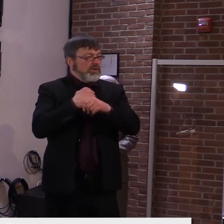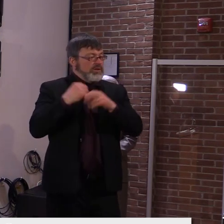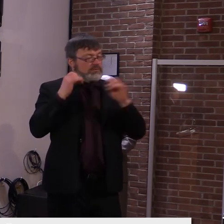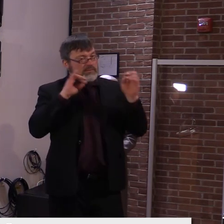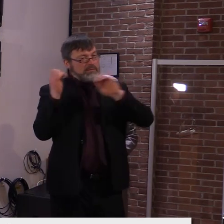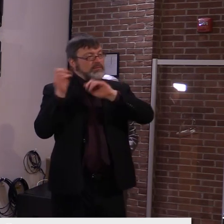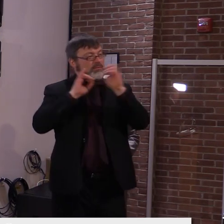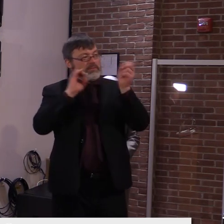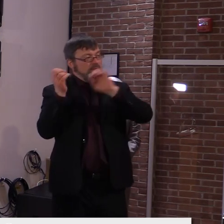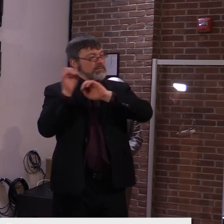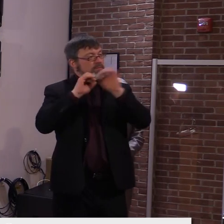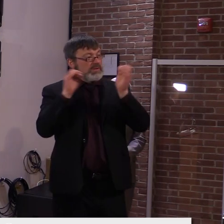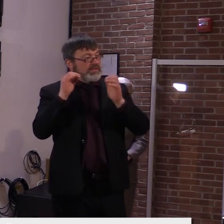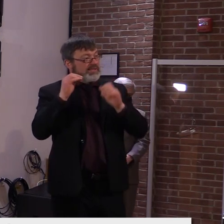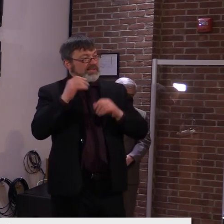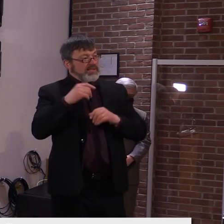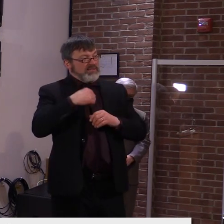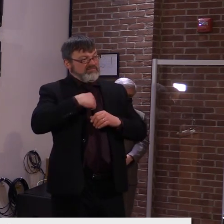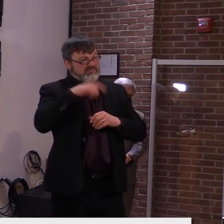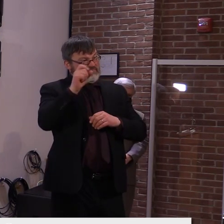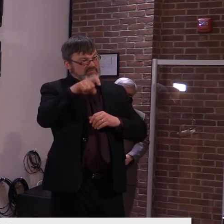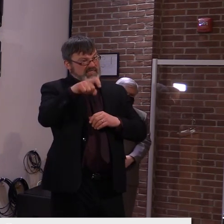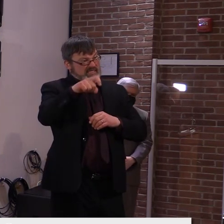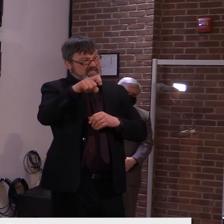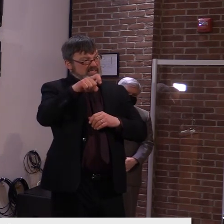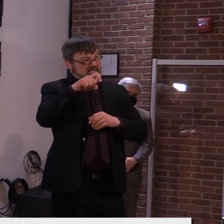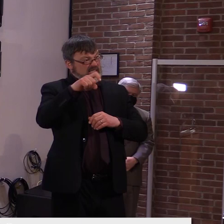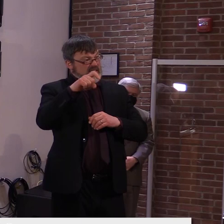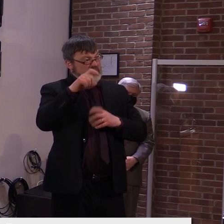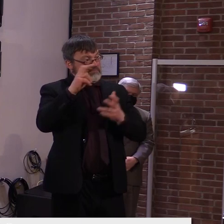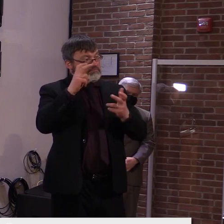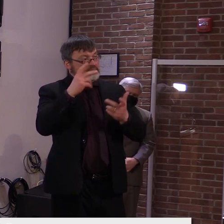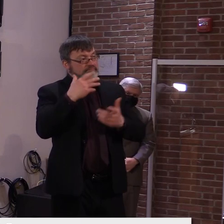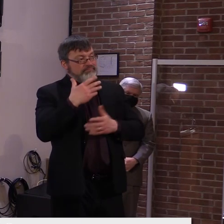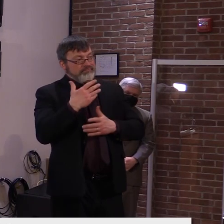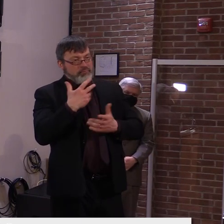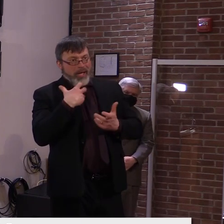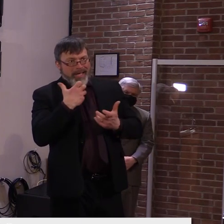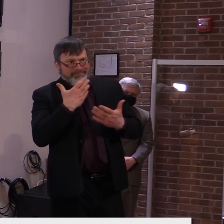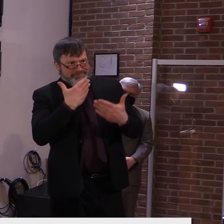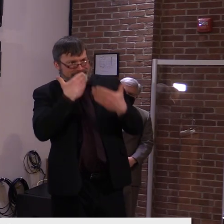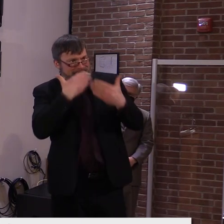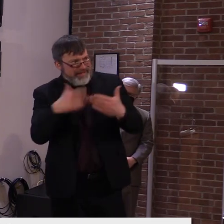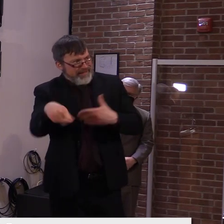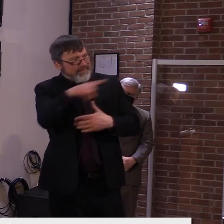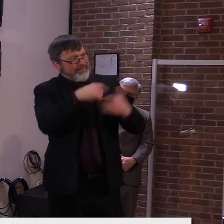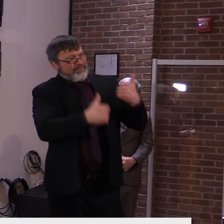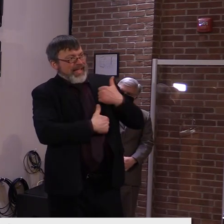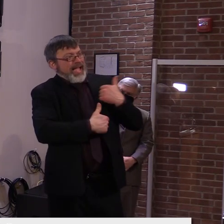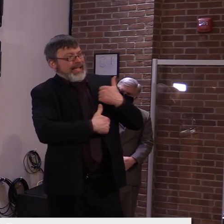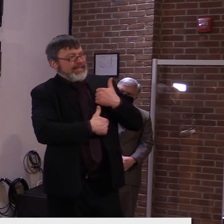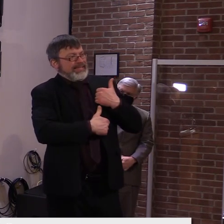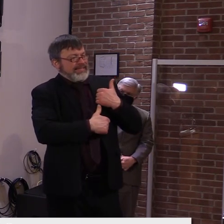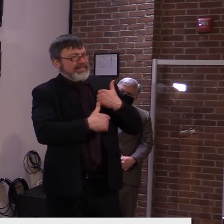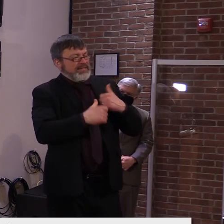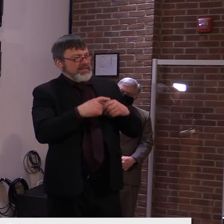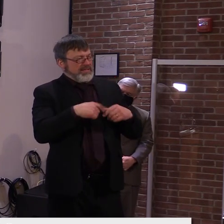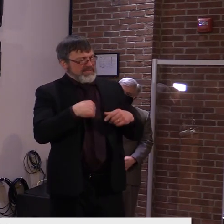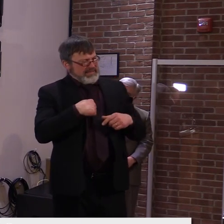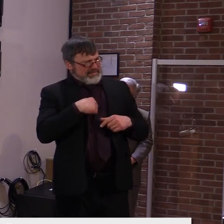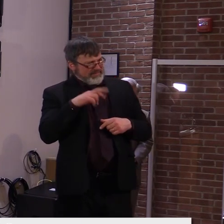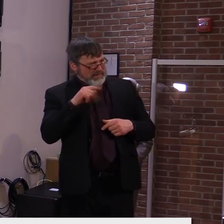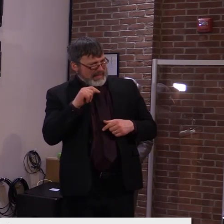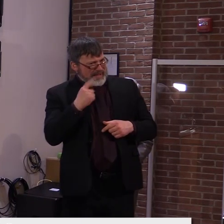need to keep, first of all, to thank our veterans here in the state, one of only seven states that doesn't provide relief